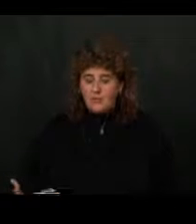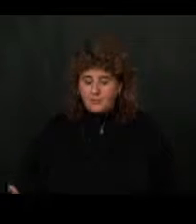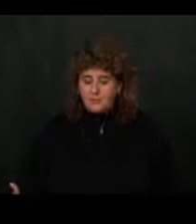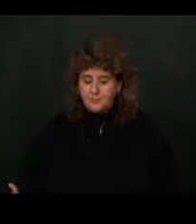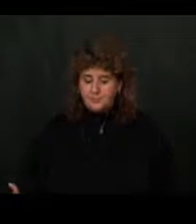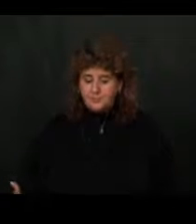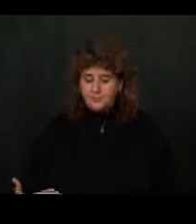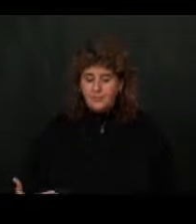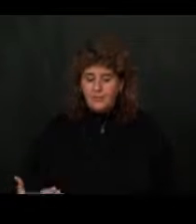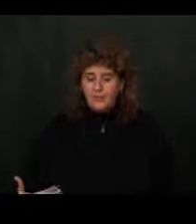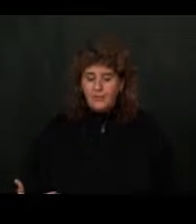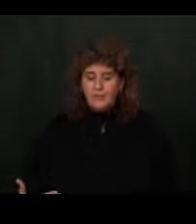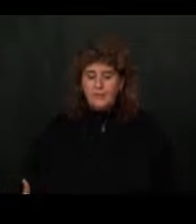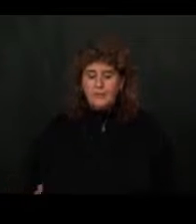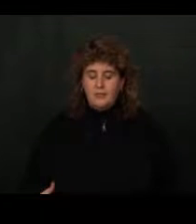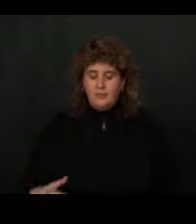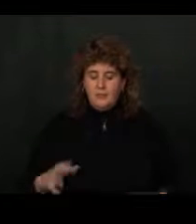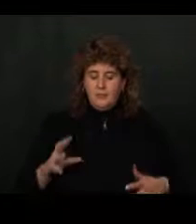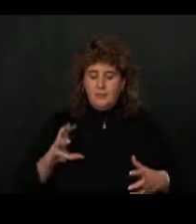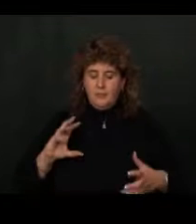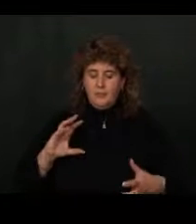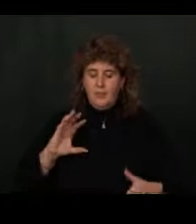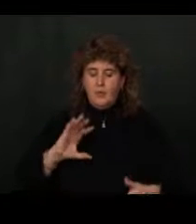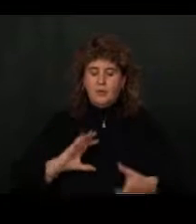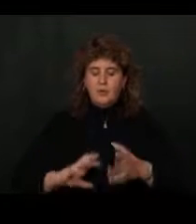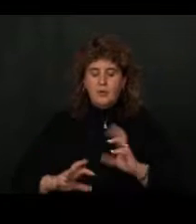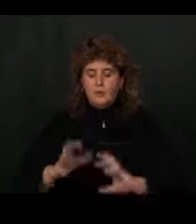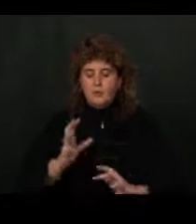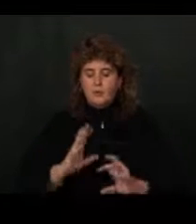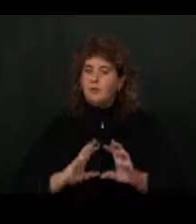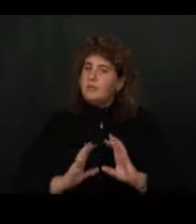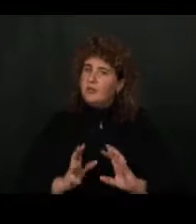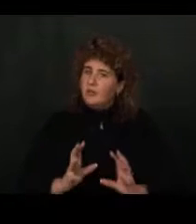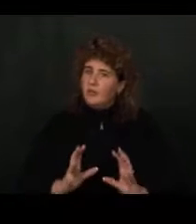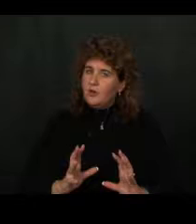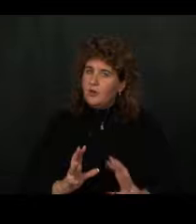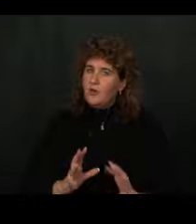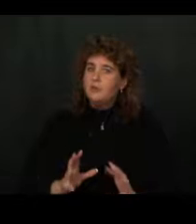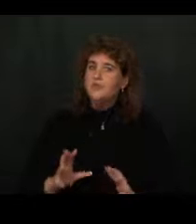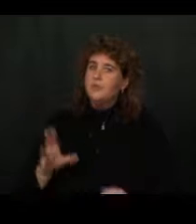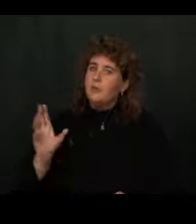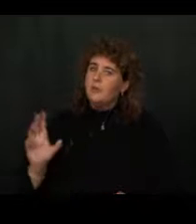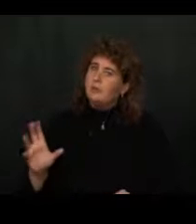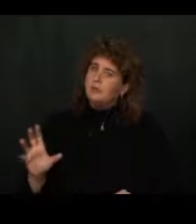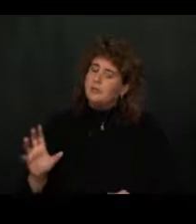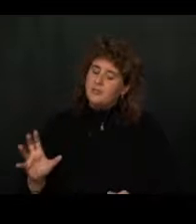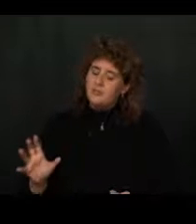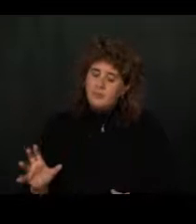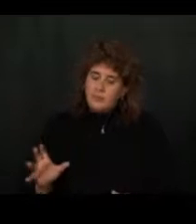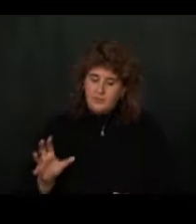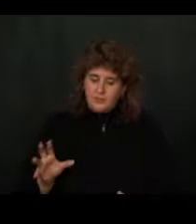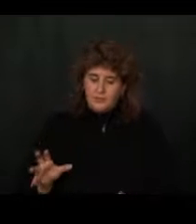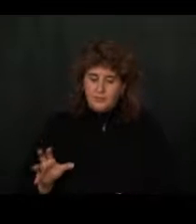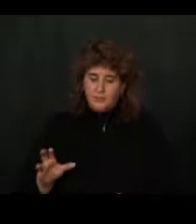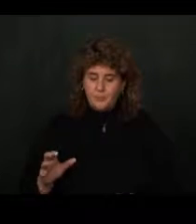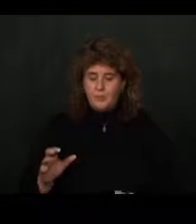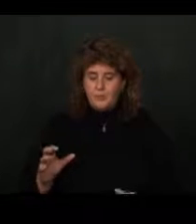vignette. All right? And I'll go into further detail on hemolysis when we get to the specific species. All right?